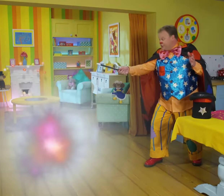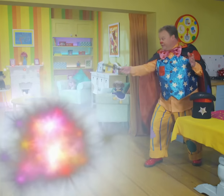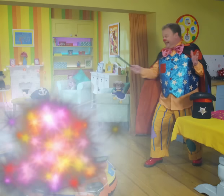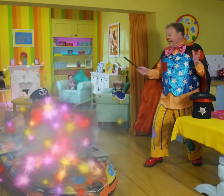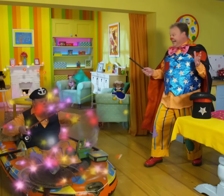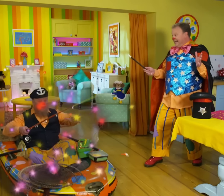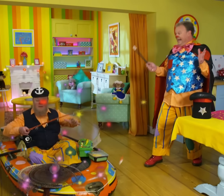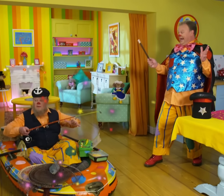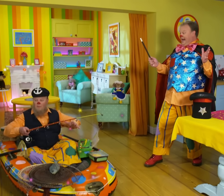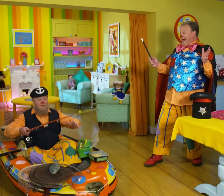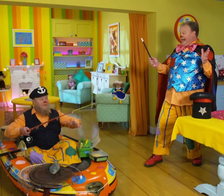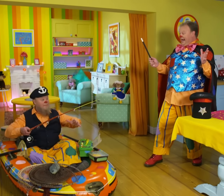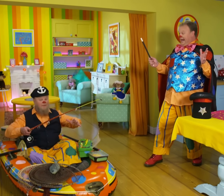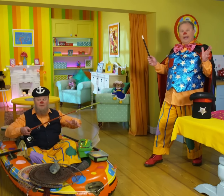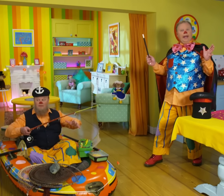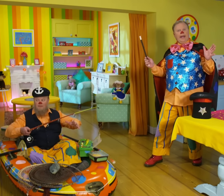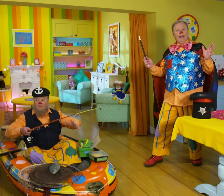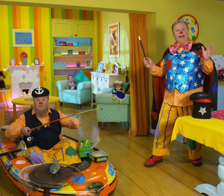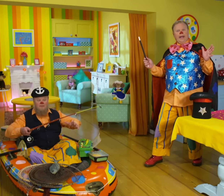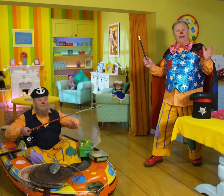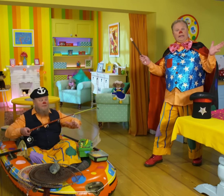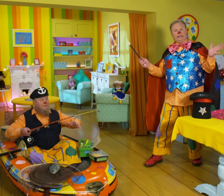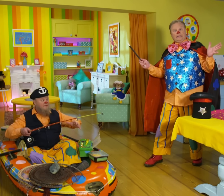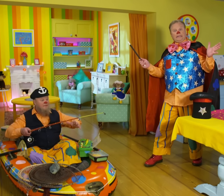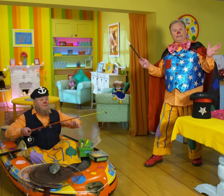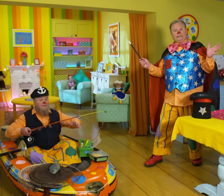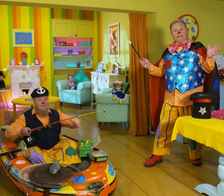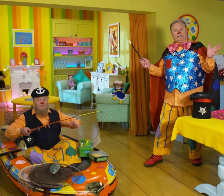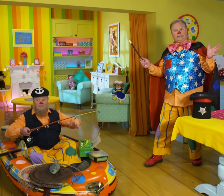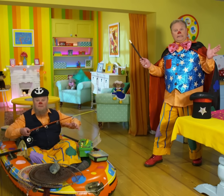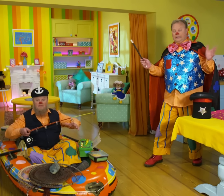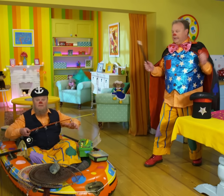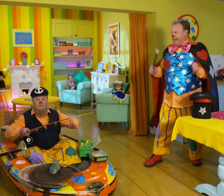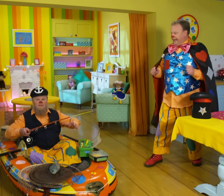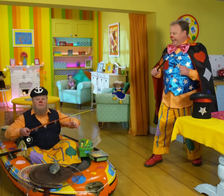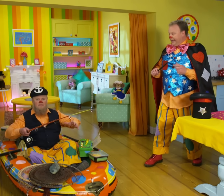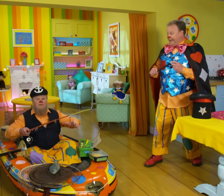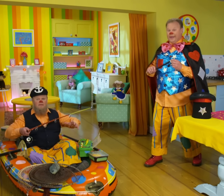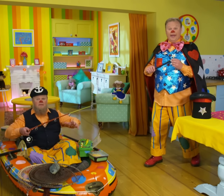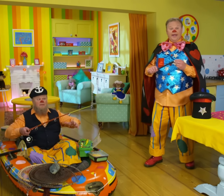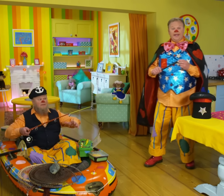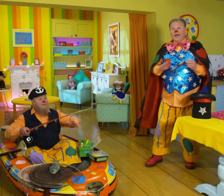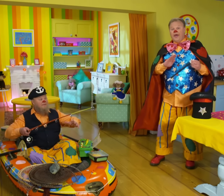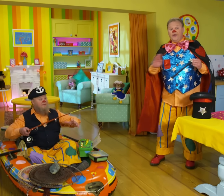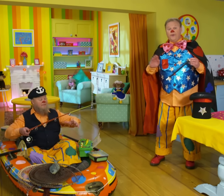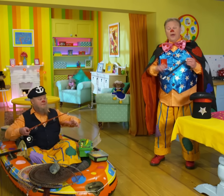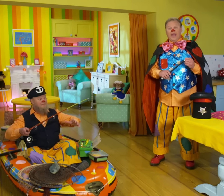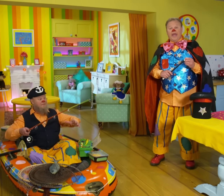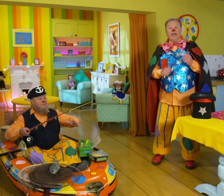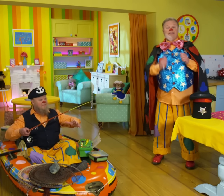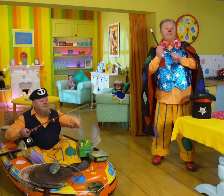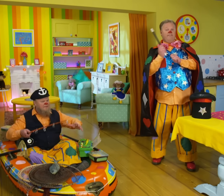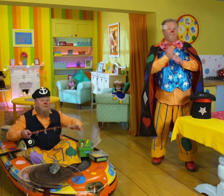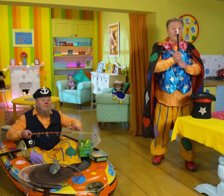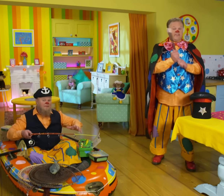One, two, three. Oh, what's happened? That's not Aunt Polly Tumbleini. No, it's